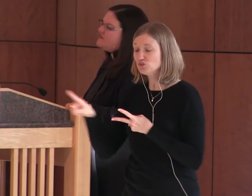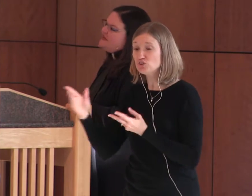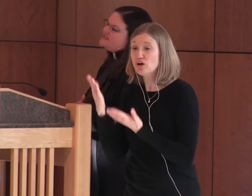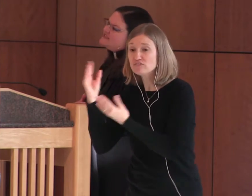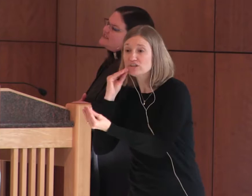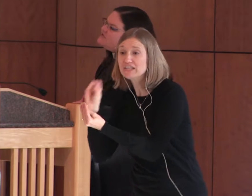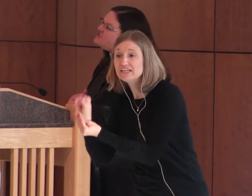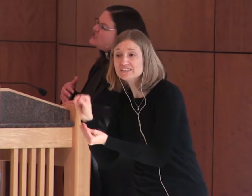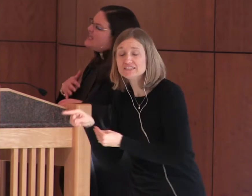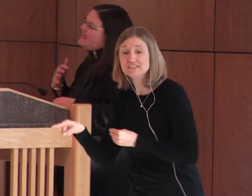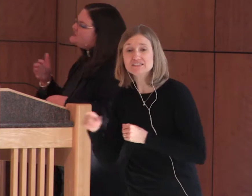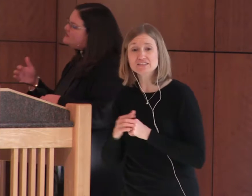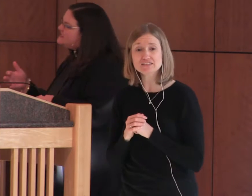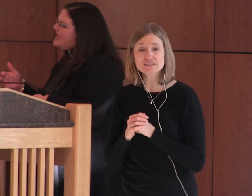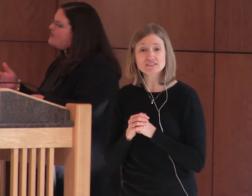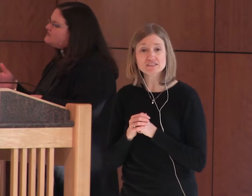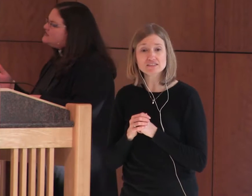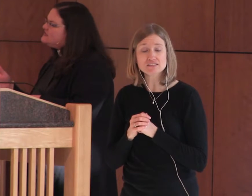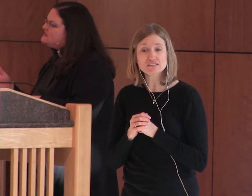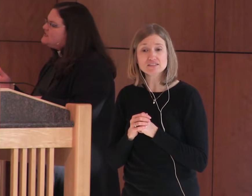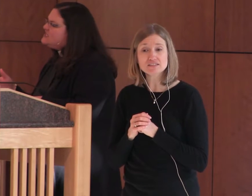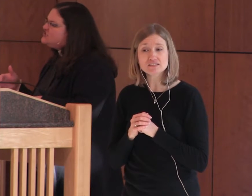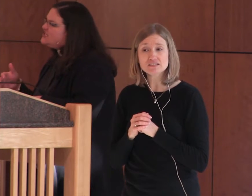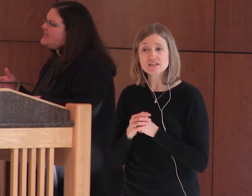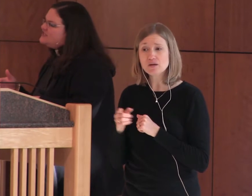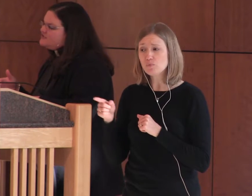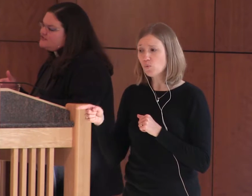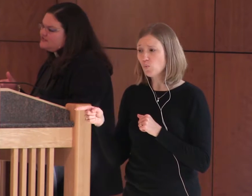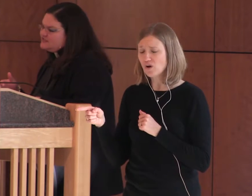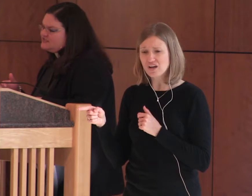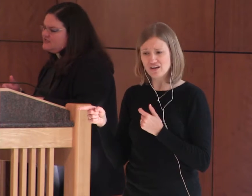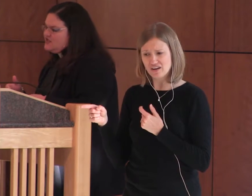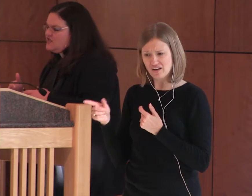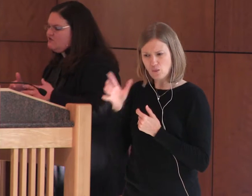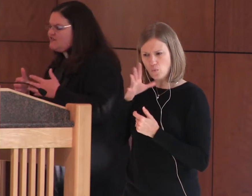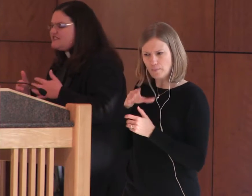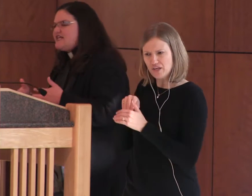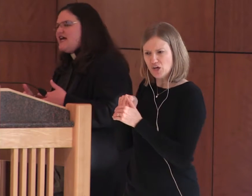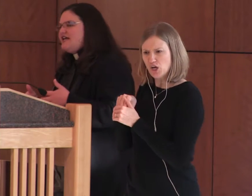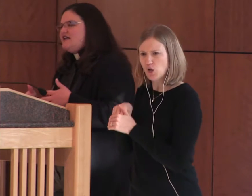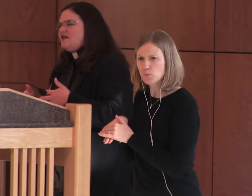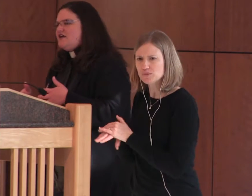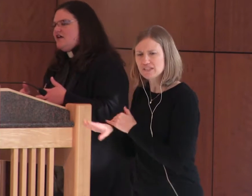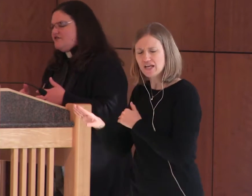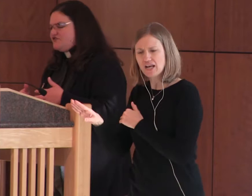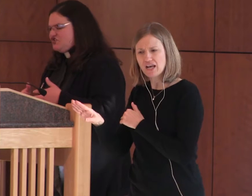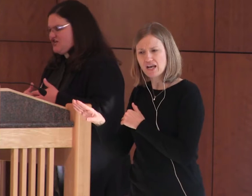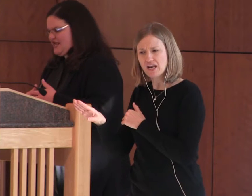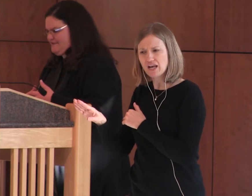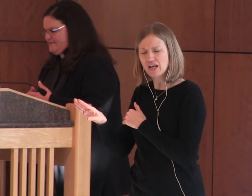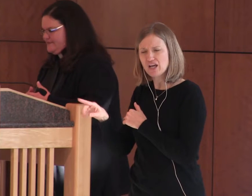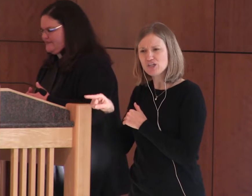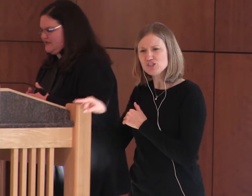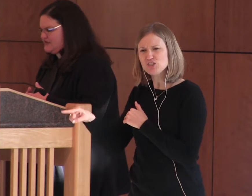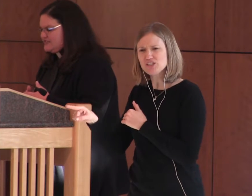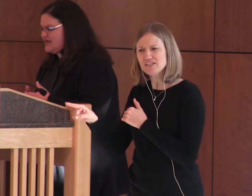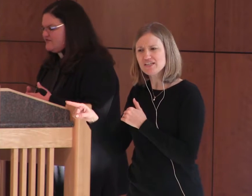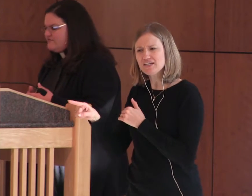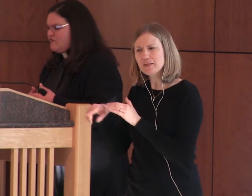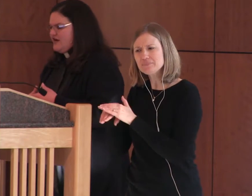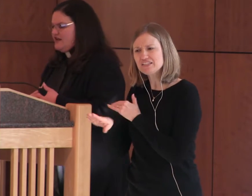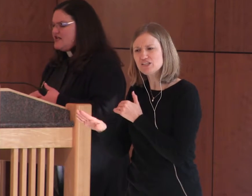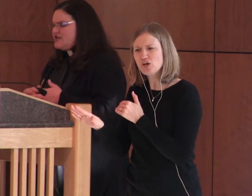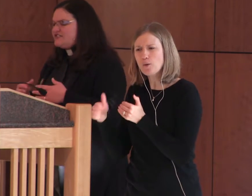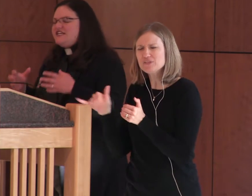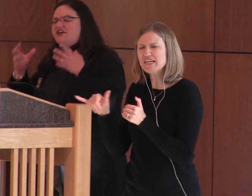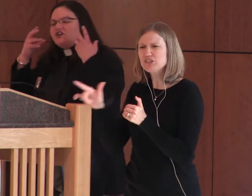But the other thing is that when she enters the house, she enters with a sign of shame, a sign